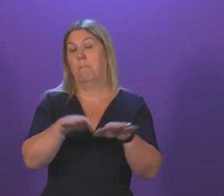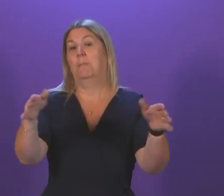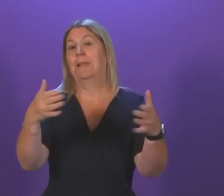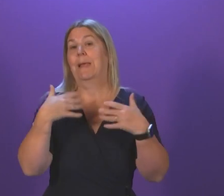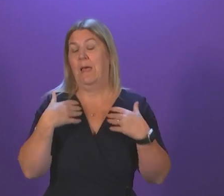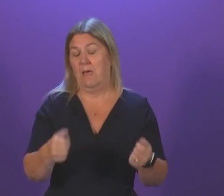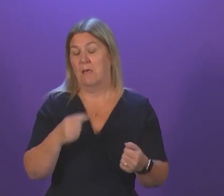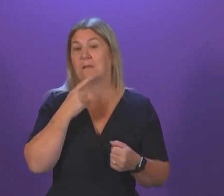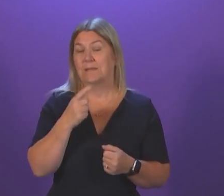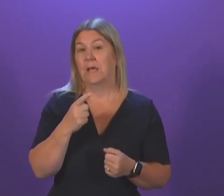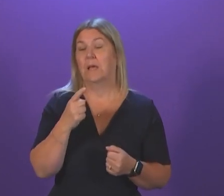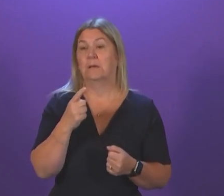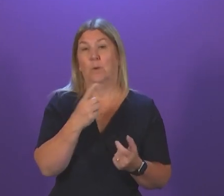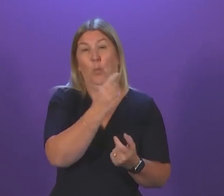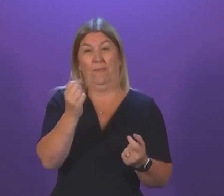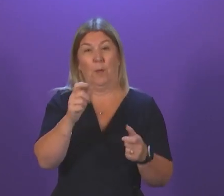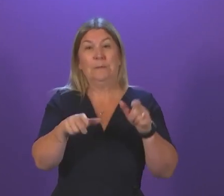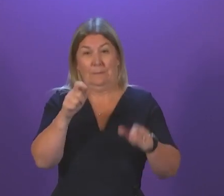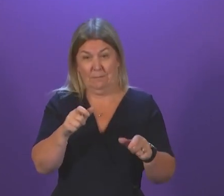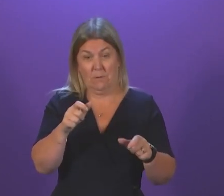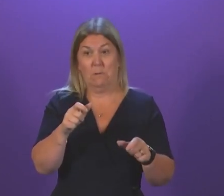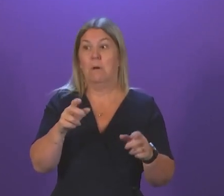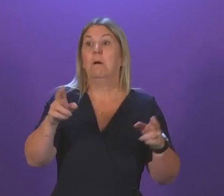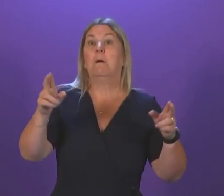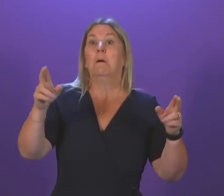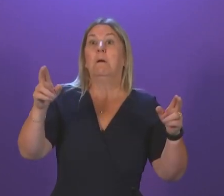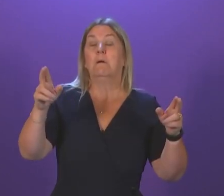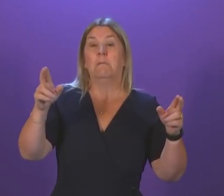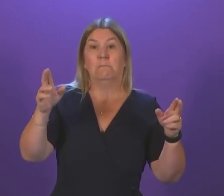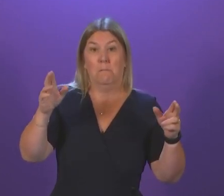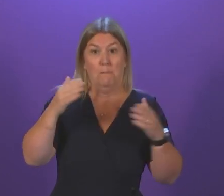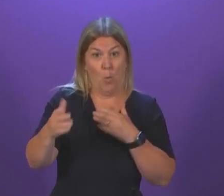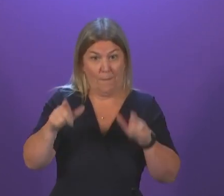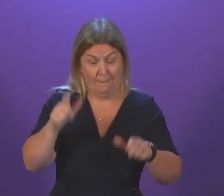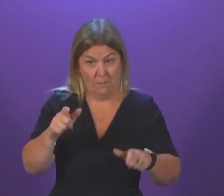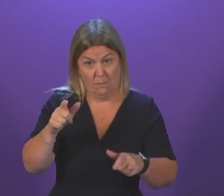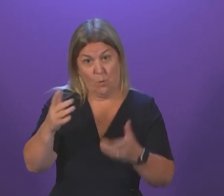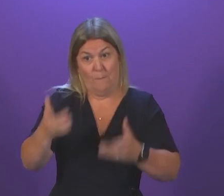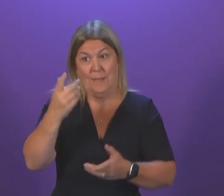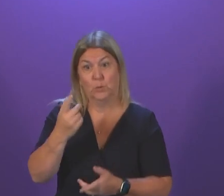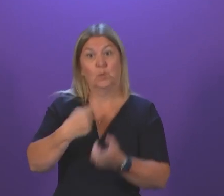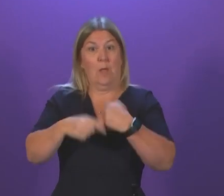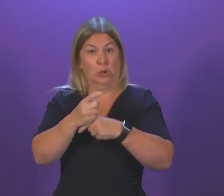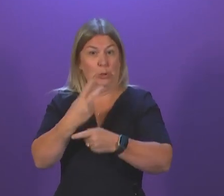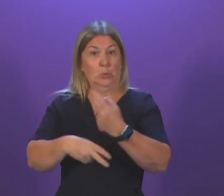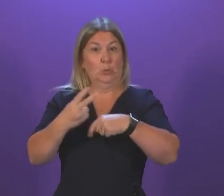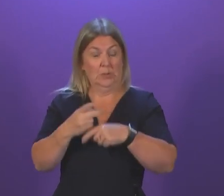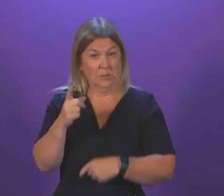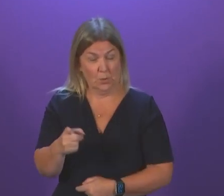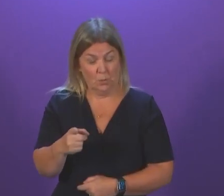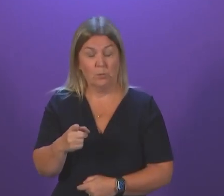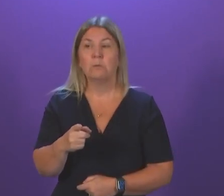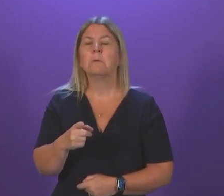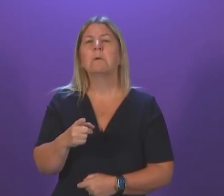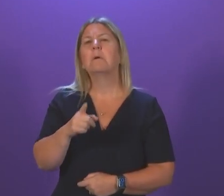&E this week compared to the same week two years ago, but the number of patients waiting for more than half a